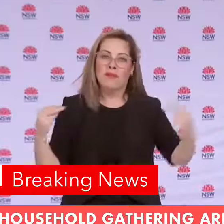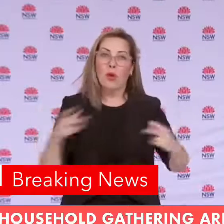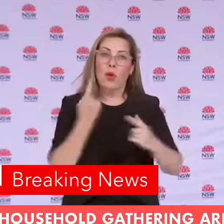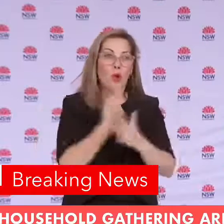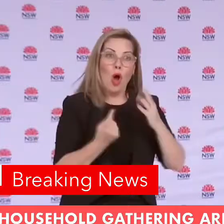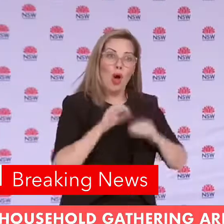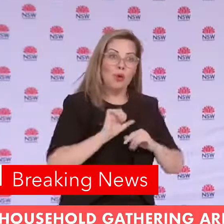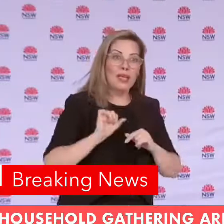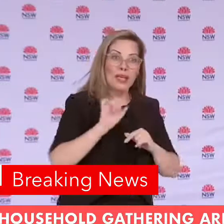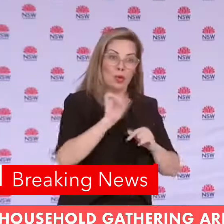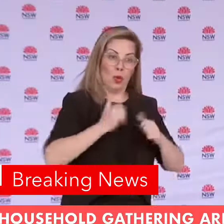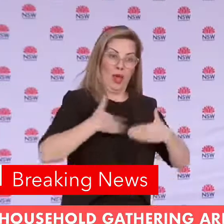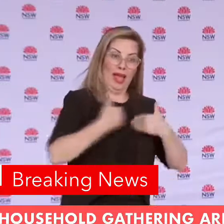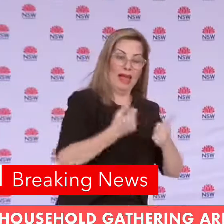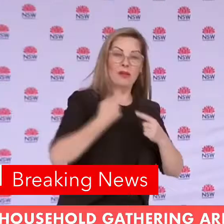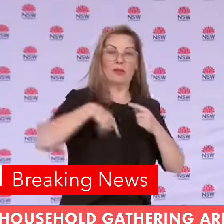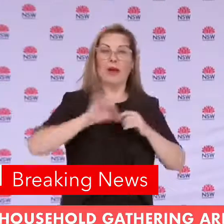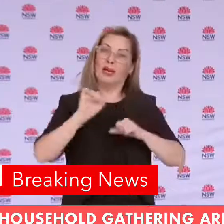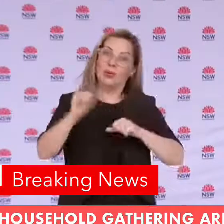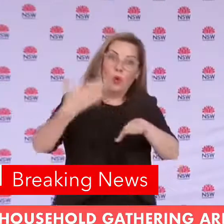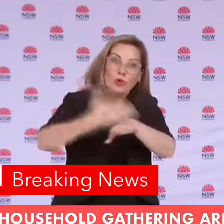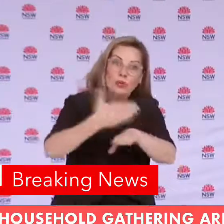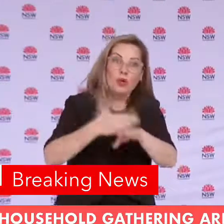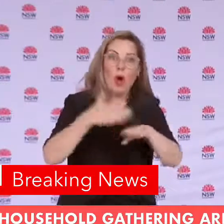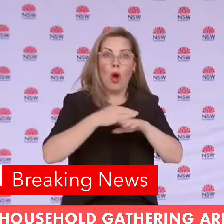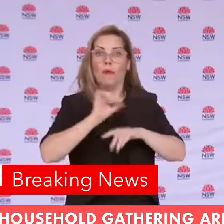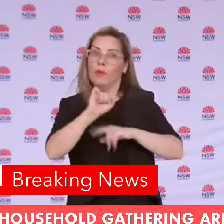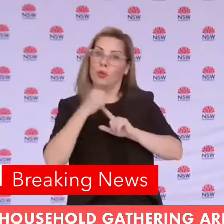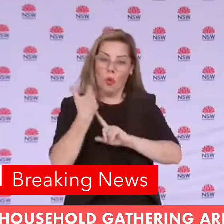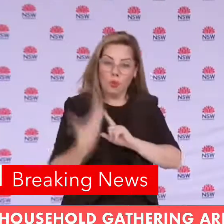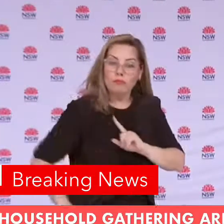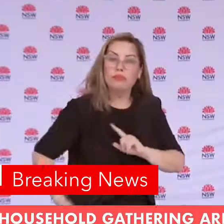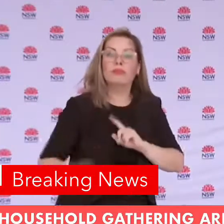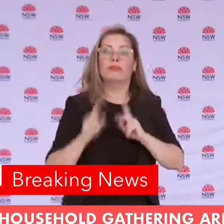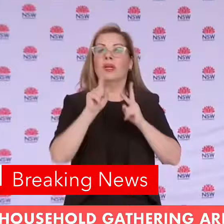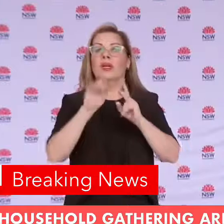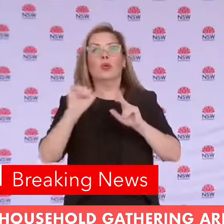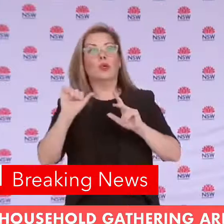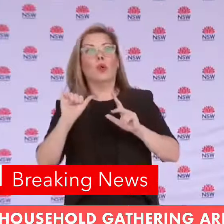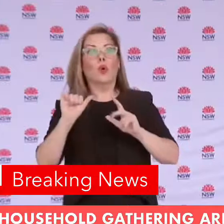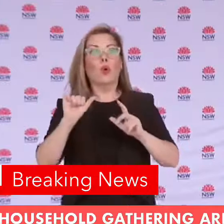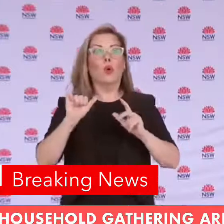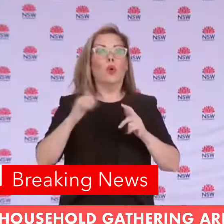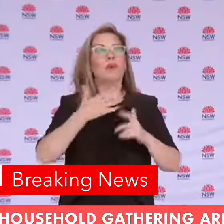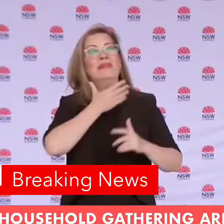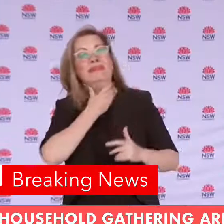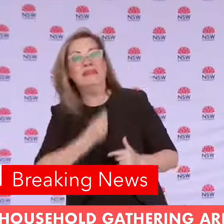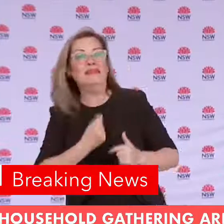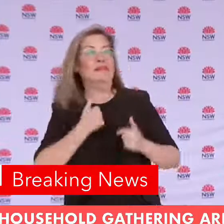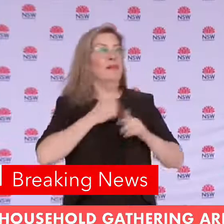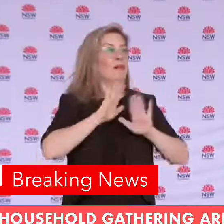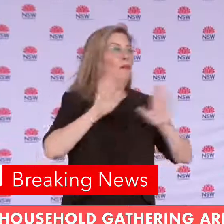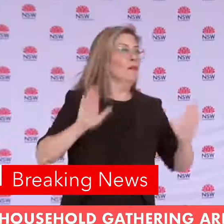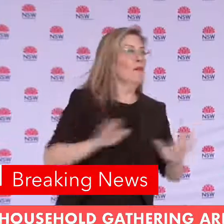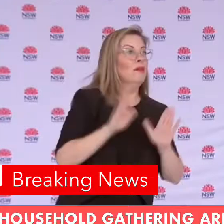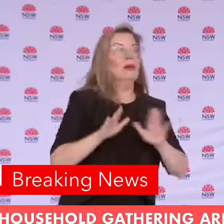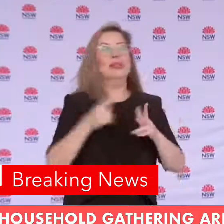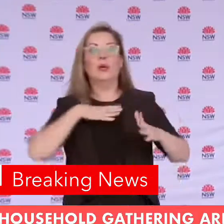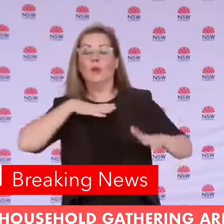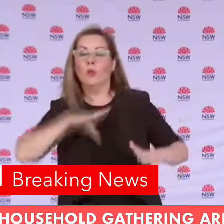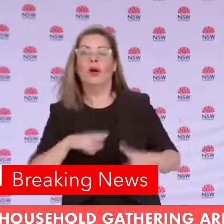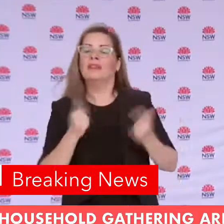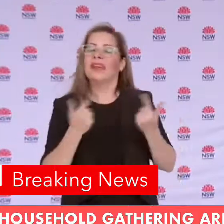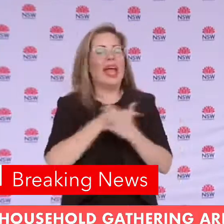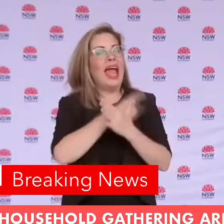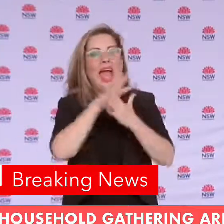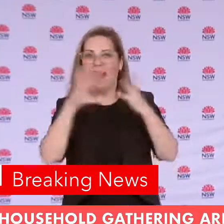approach. And we also make sure that the decisions we take consider the 8 million people in the state and not just particular groupings in one place